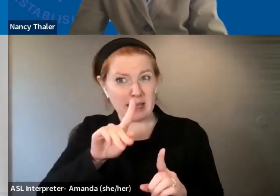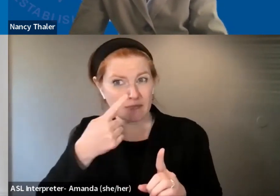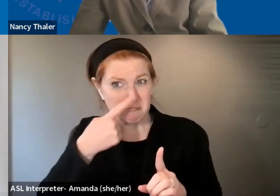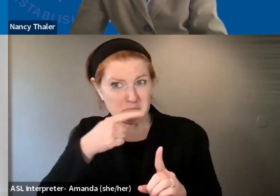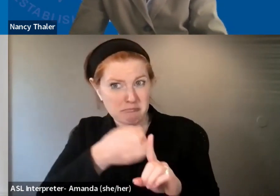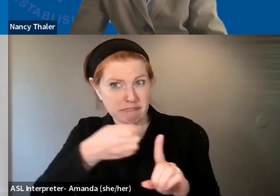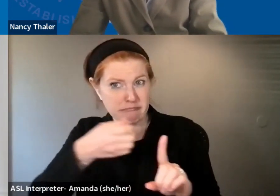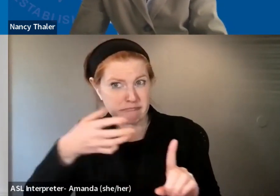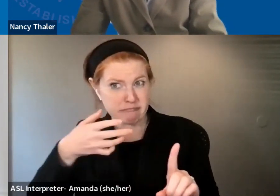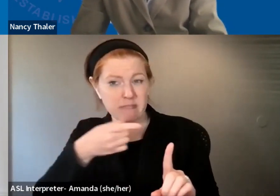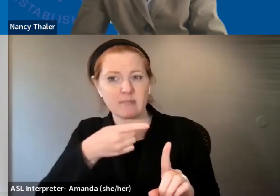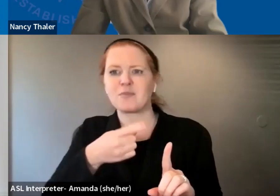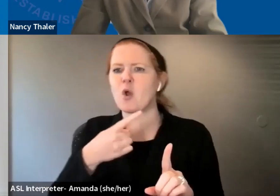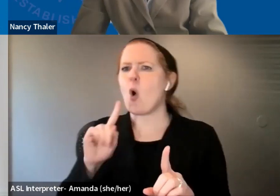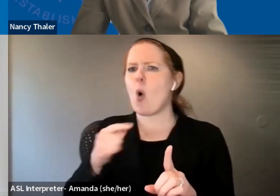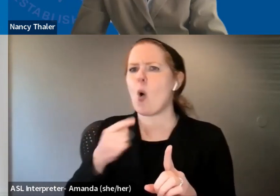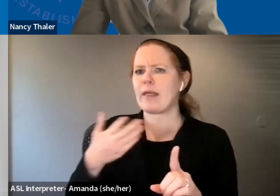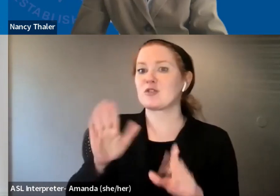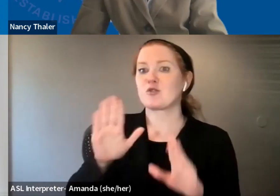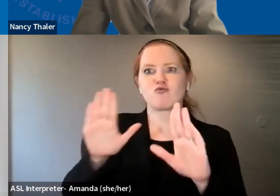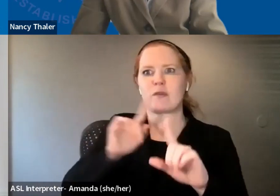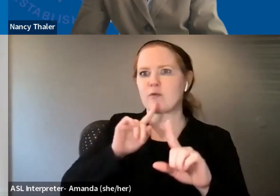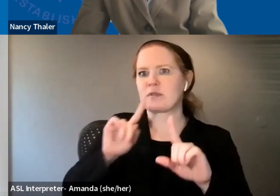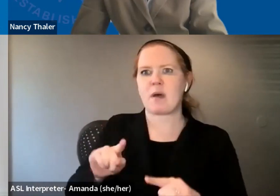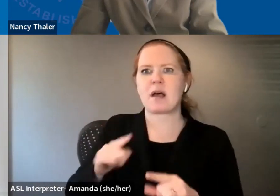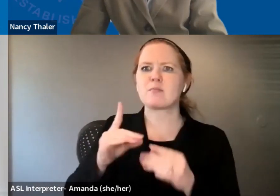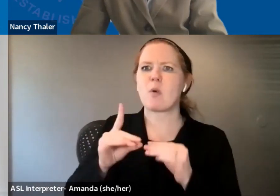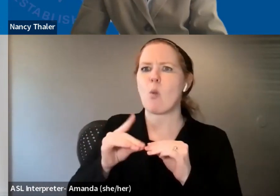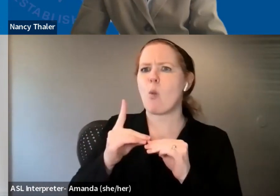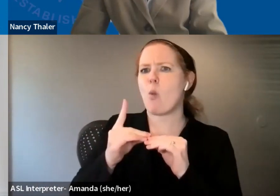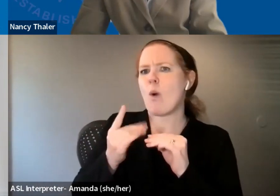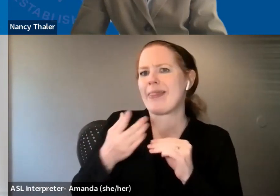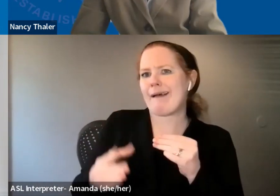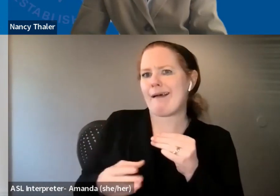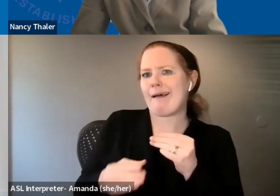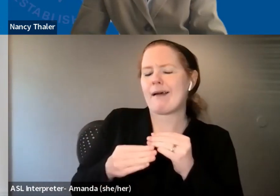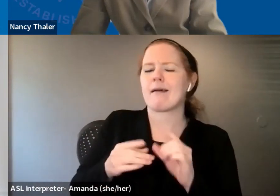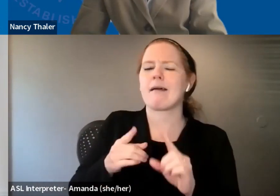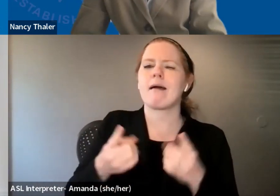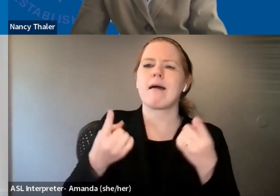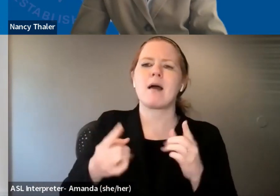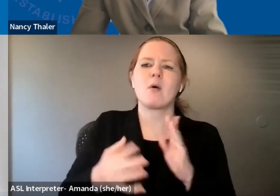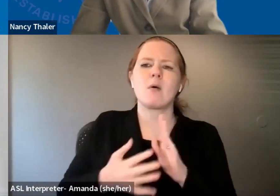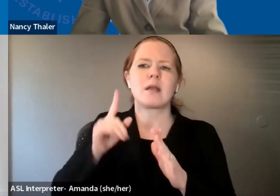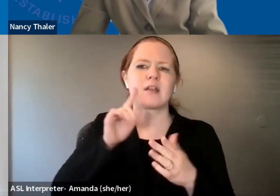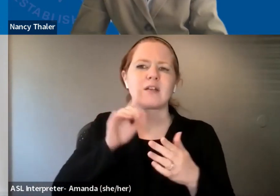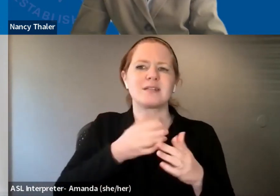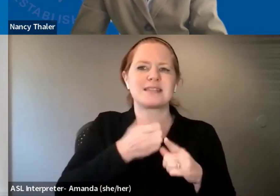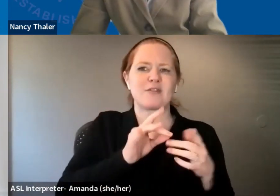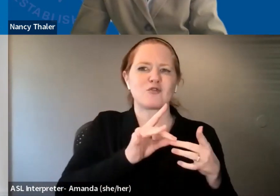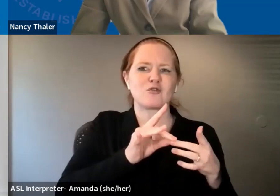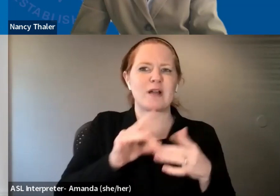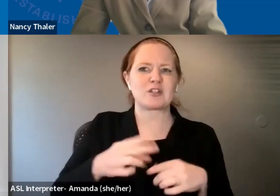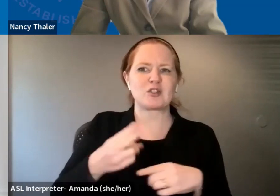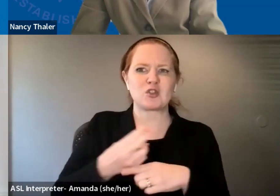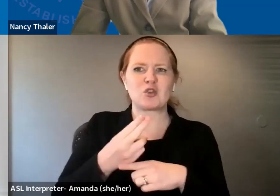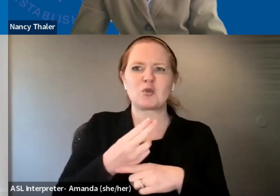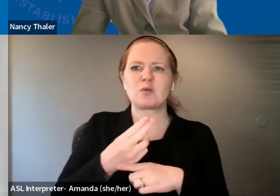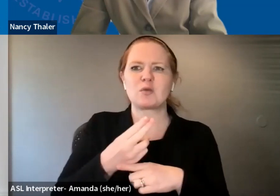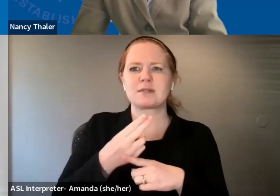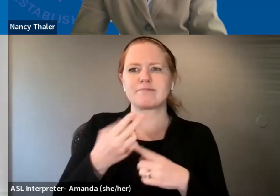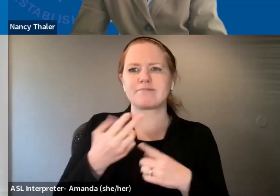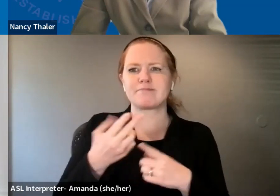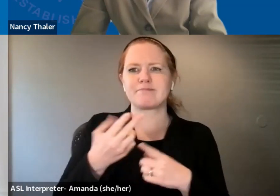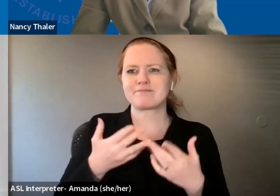The only thing I would add, is such a great response, is we occasionally hear of self-direction being used in kind of